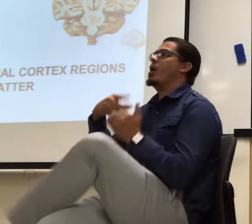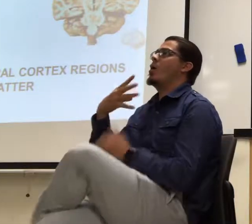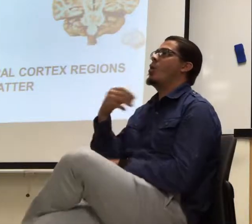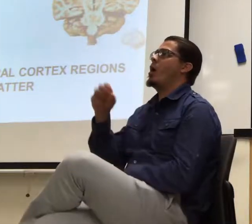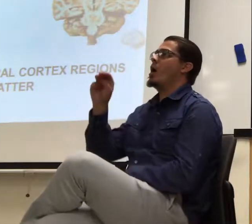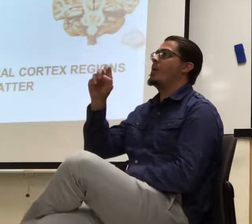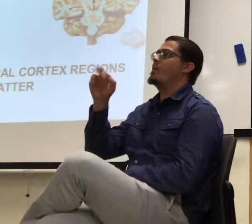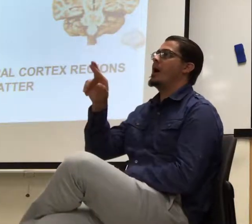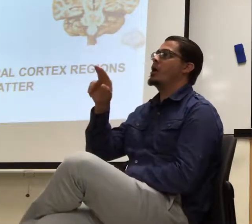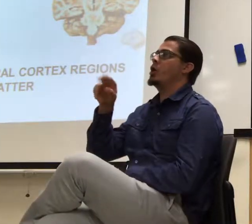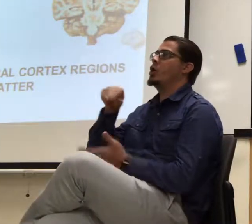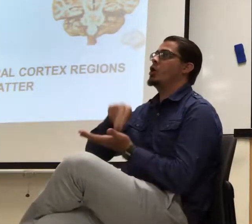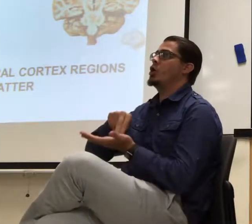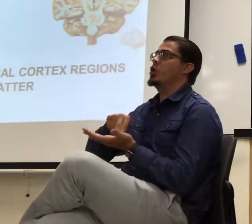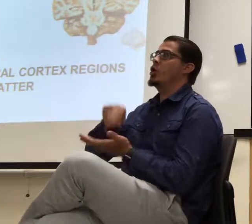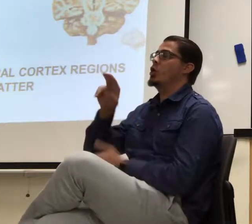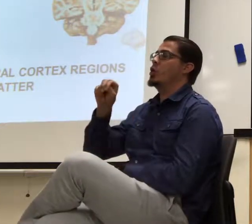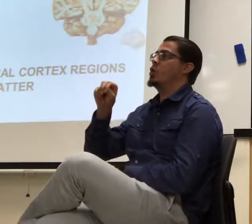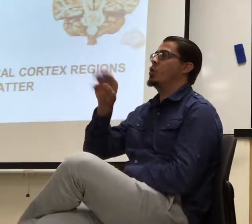next.